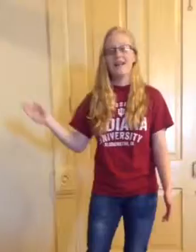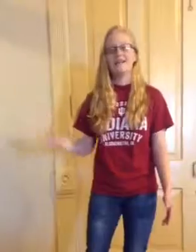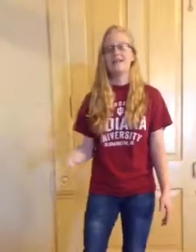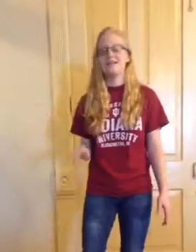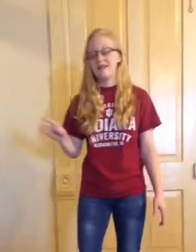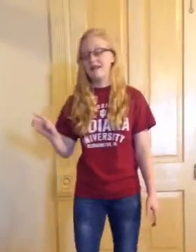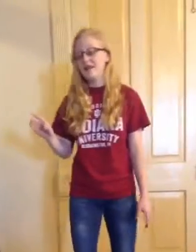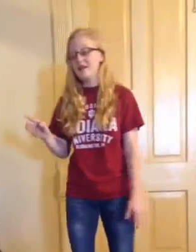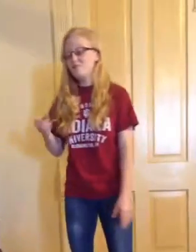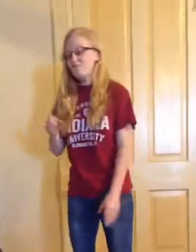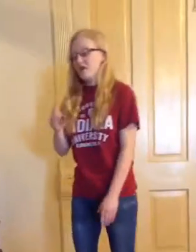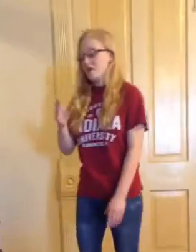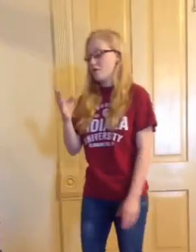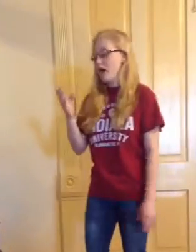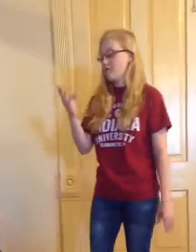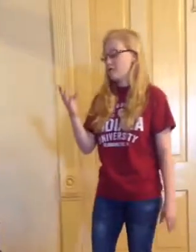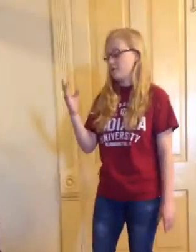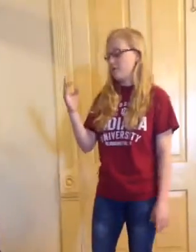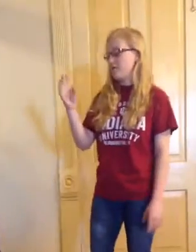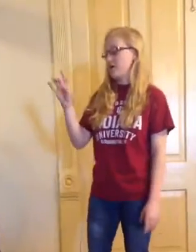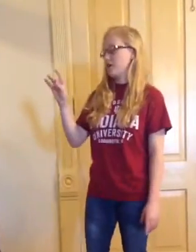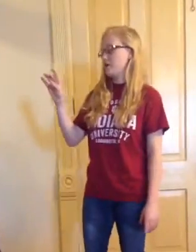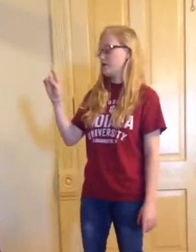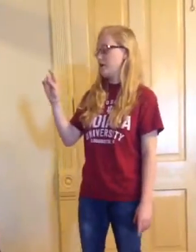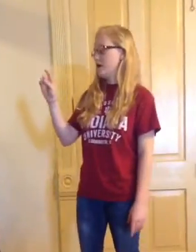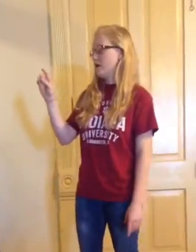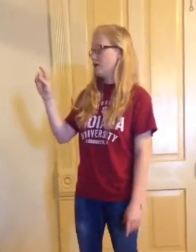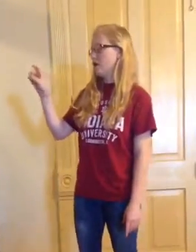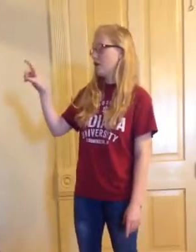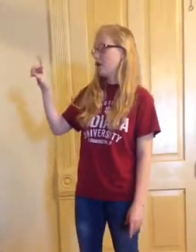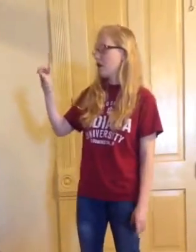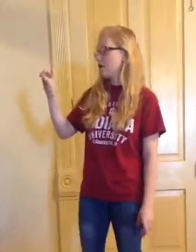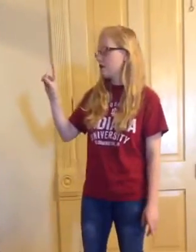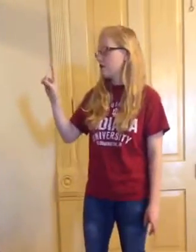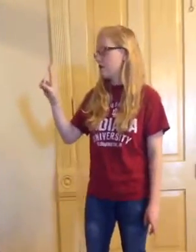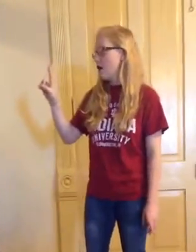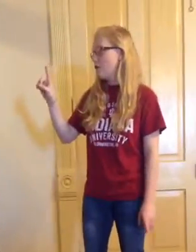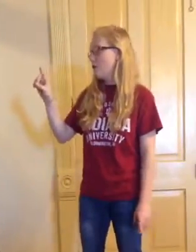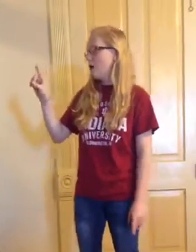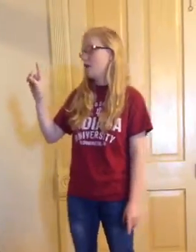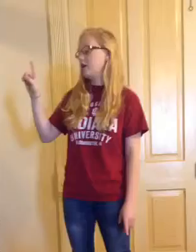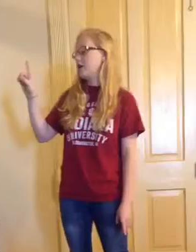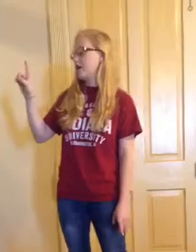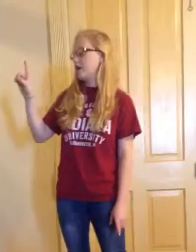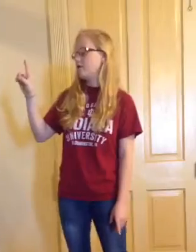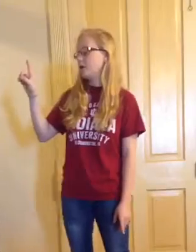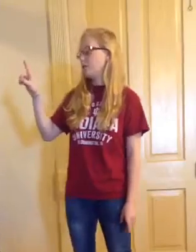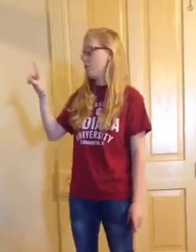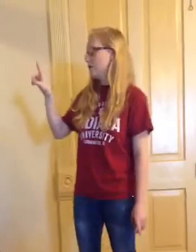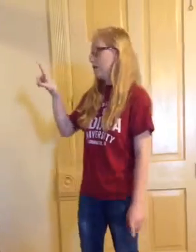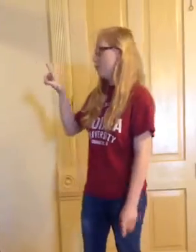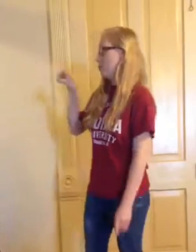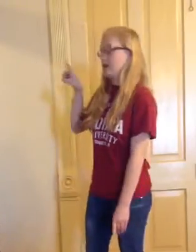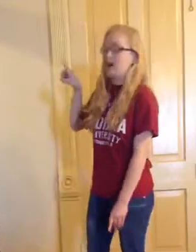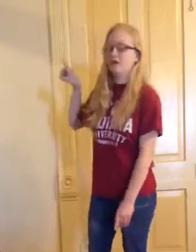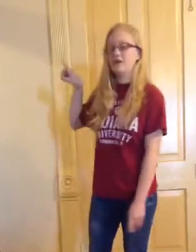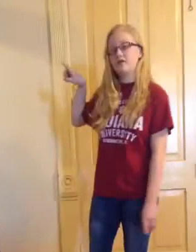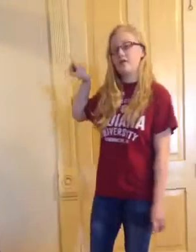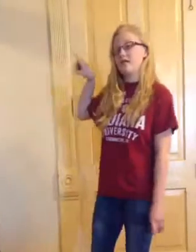Next is D. You have your 3 fingers curling onto your thumb while your index finger points up and it kind of looks like a